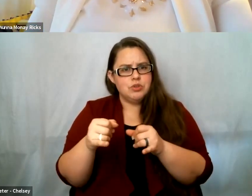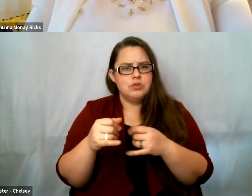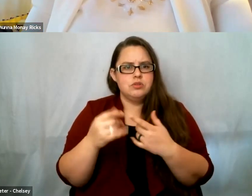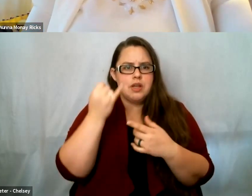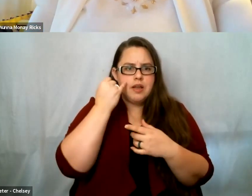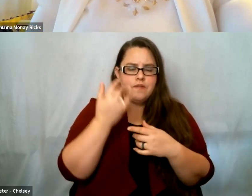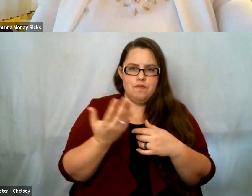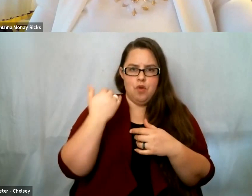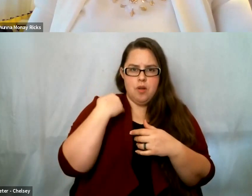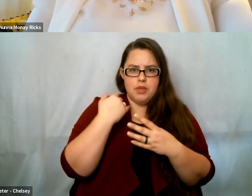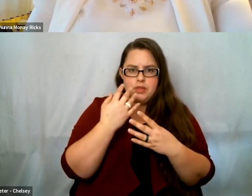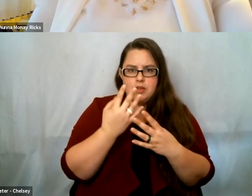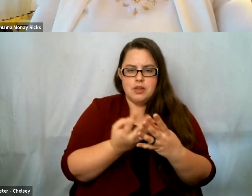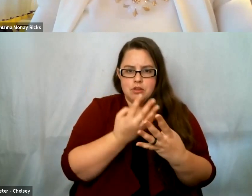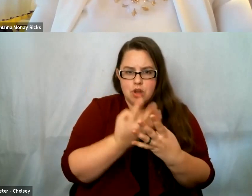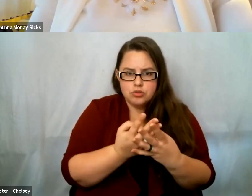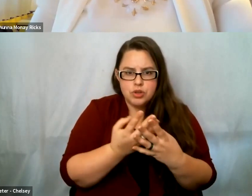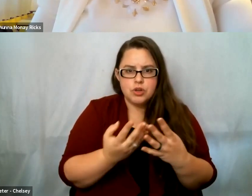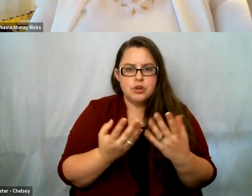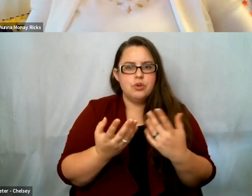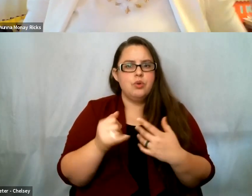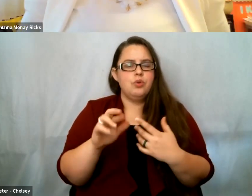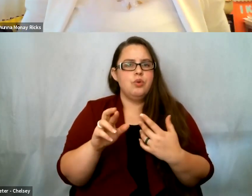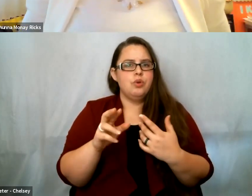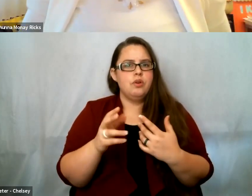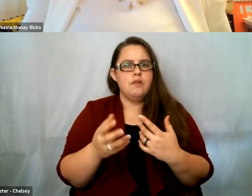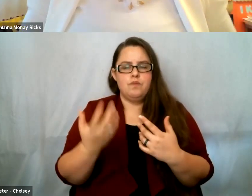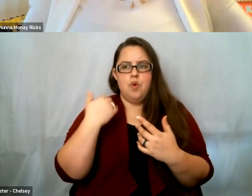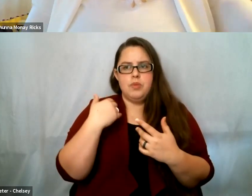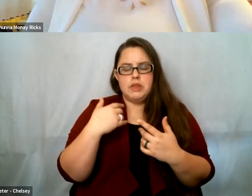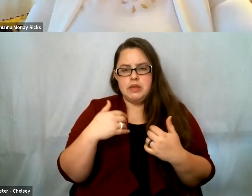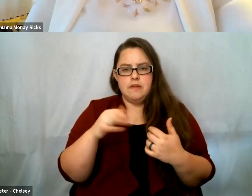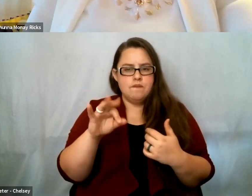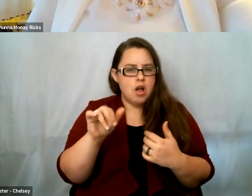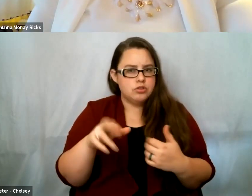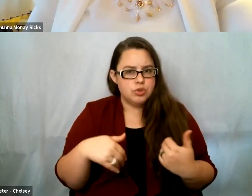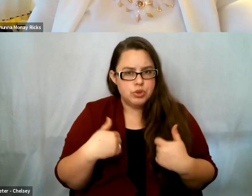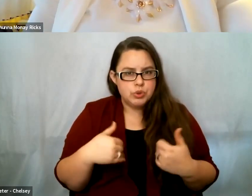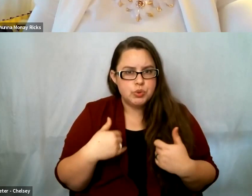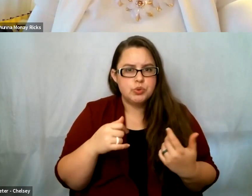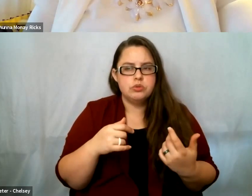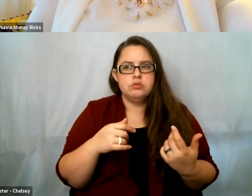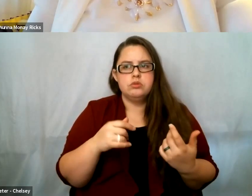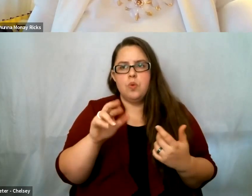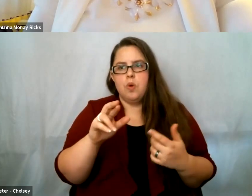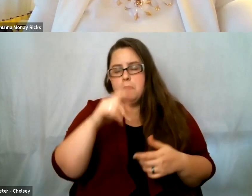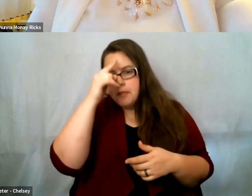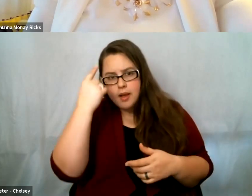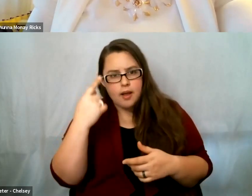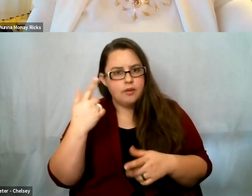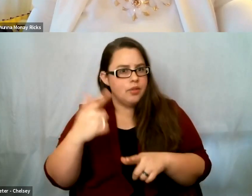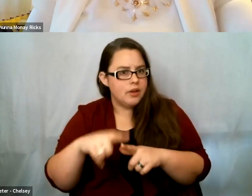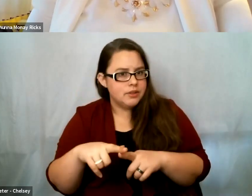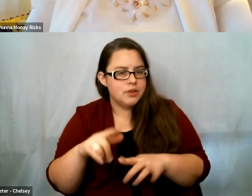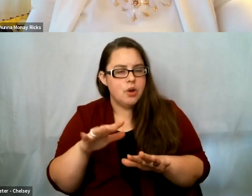formerly incarcerated or former foster youth or Black or Latino. But when we